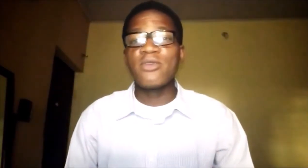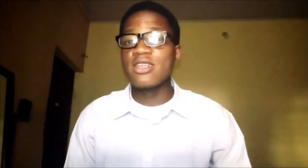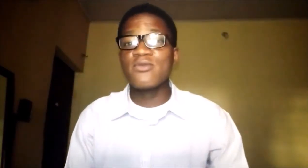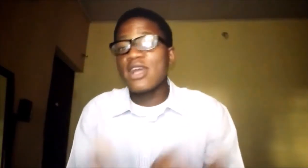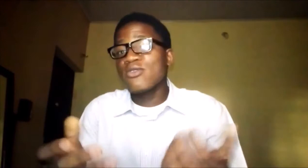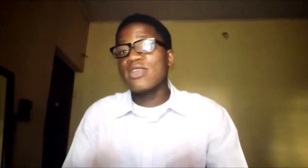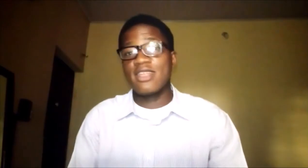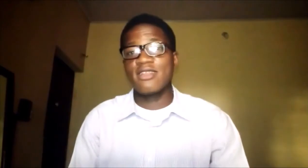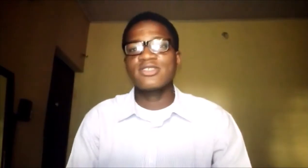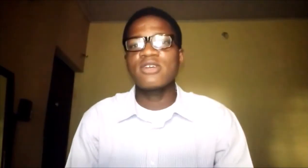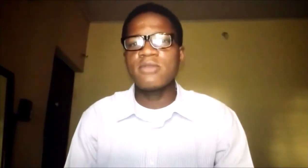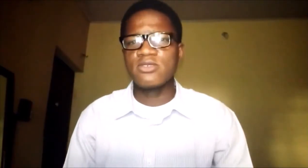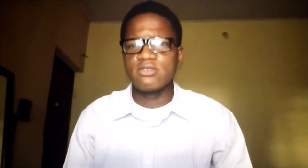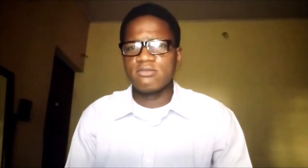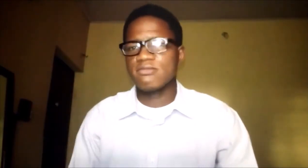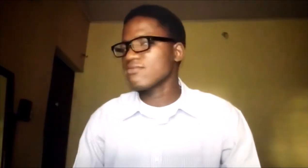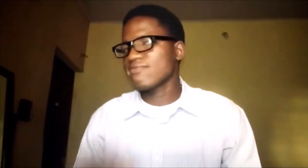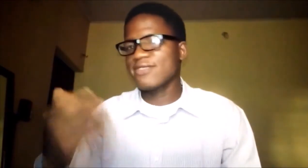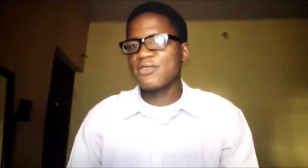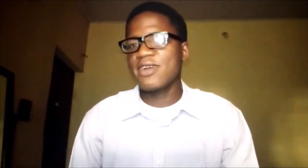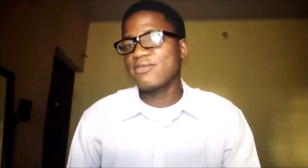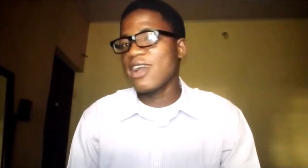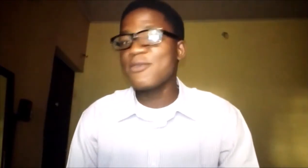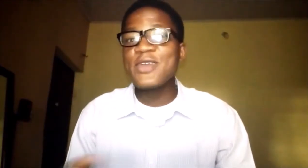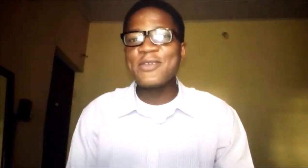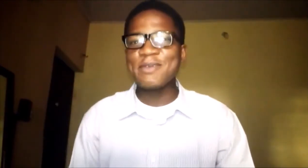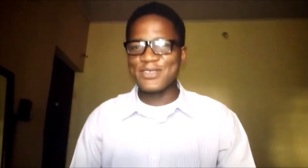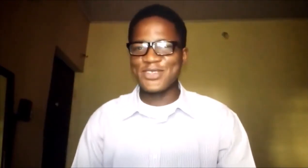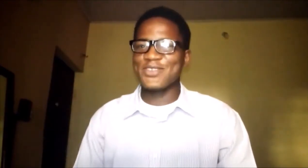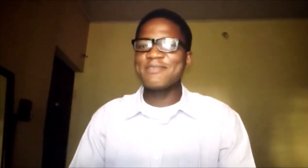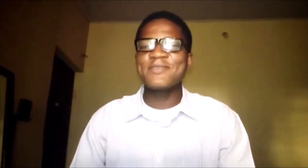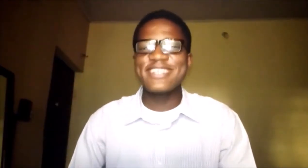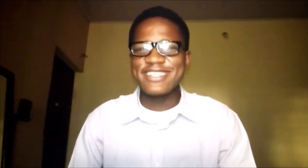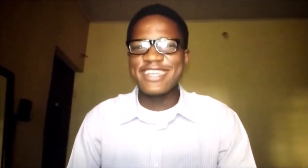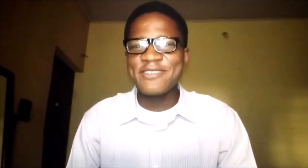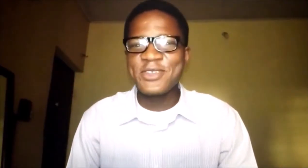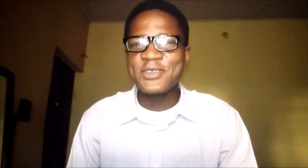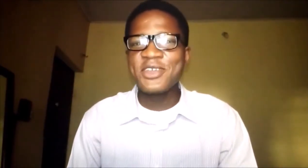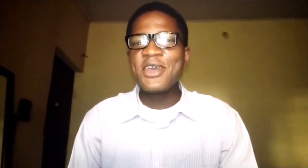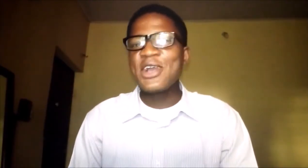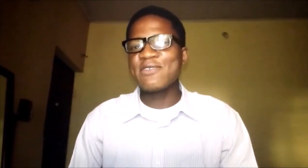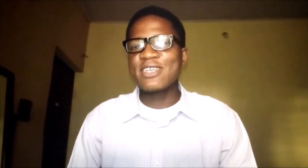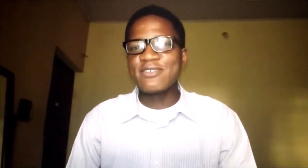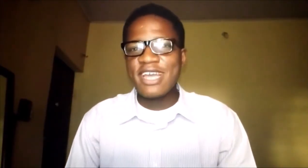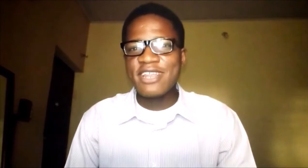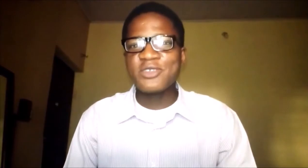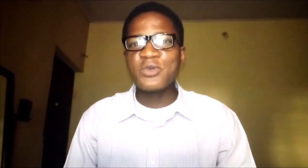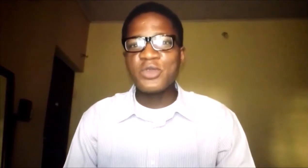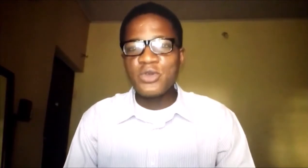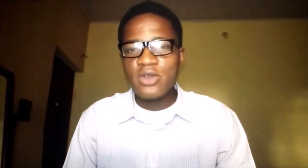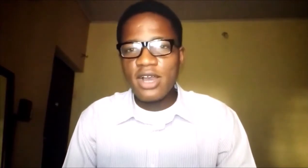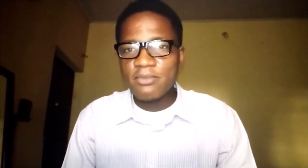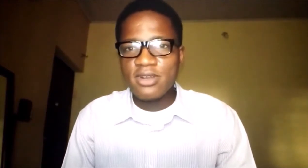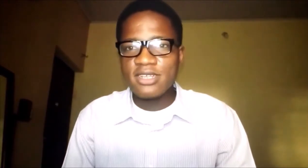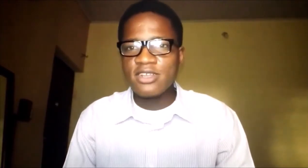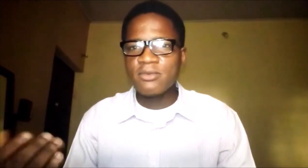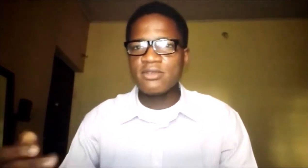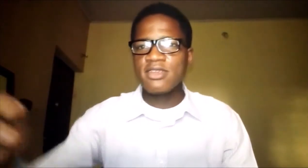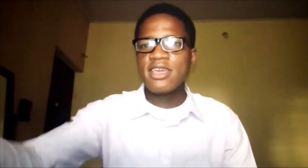If you can't do that, then just tell me. I won't go anywhere but show. Please send in videos of yourself signing so we know you are progressing. Come on, it's